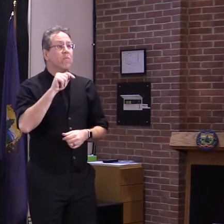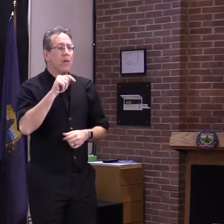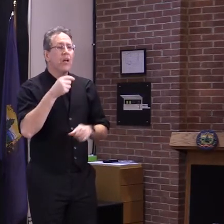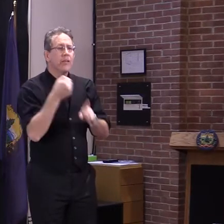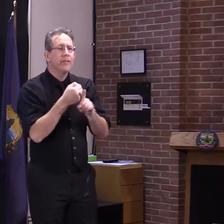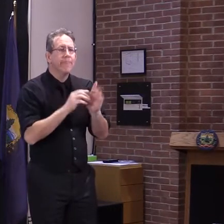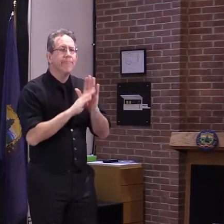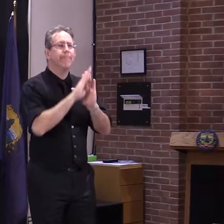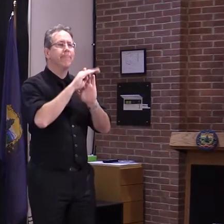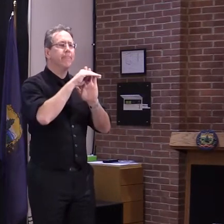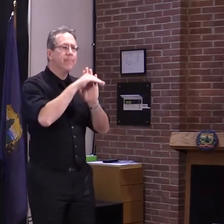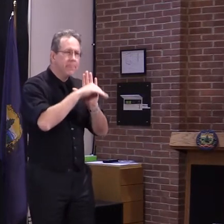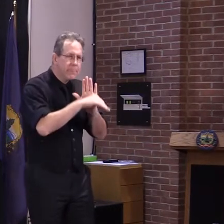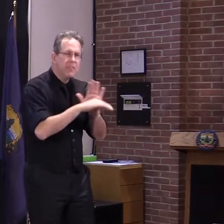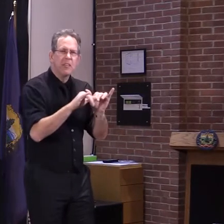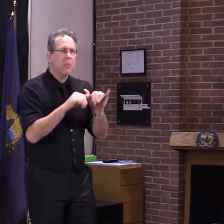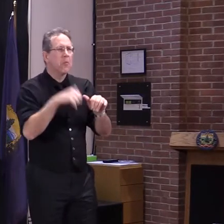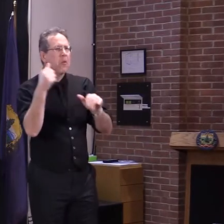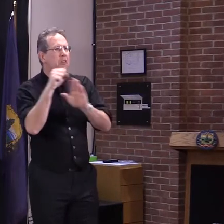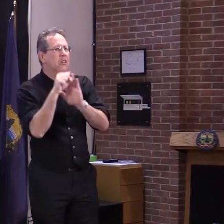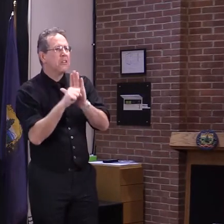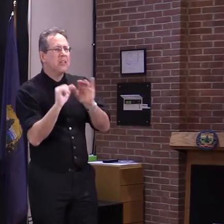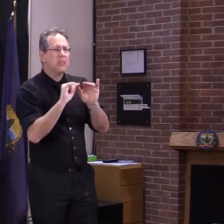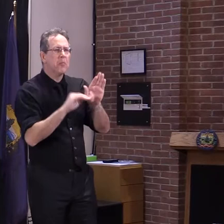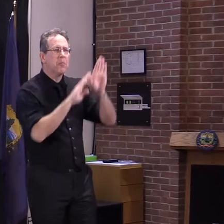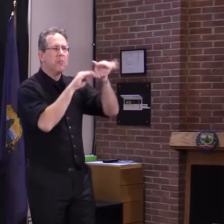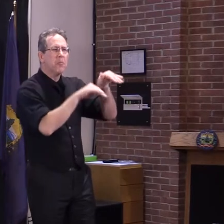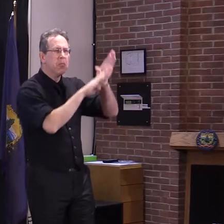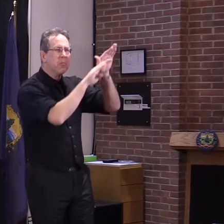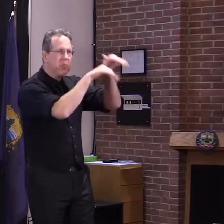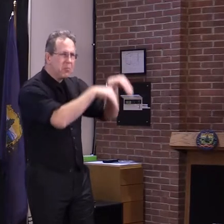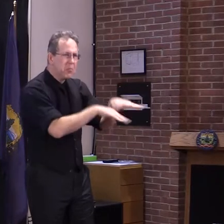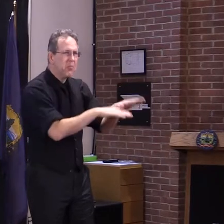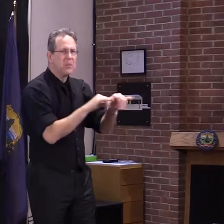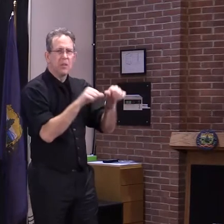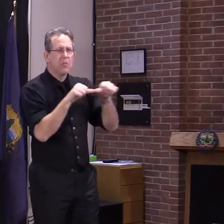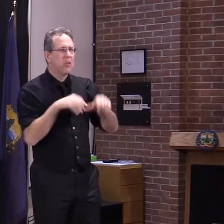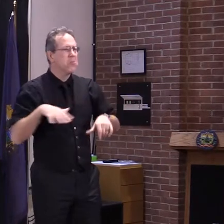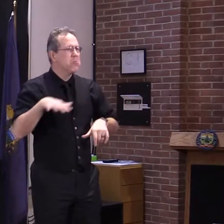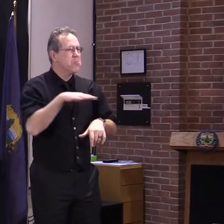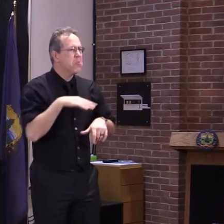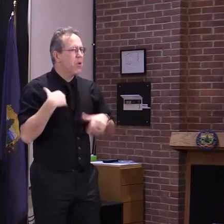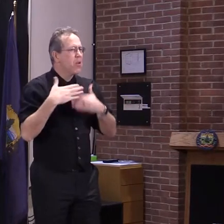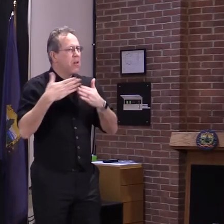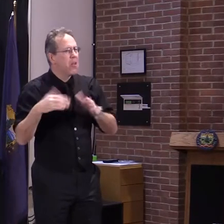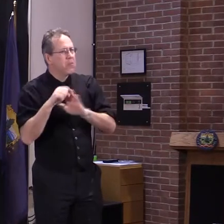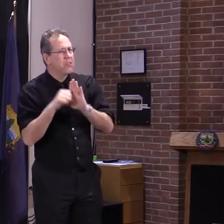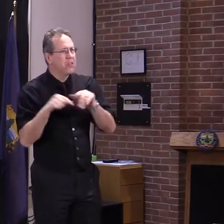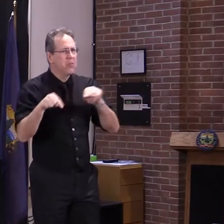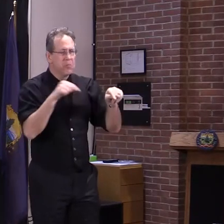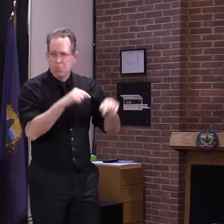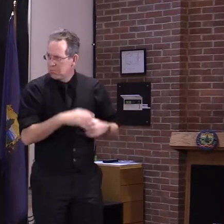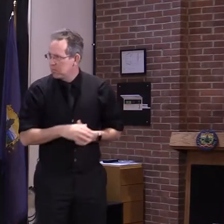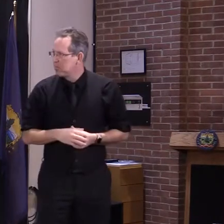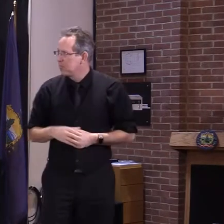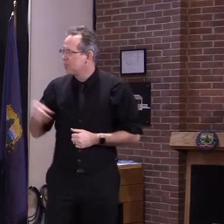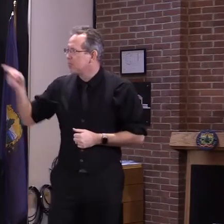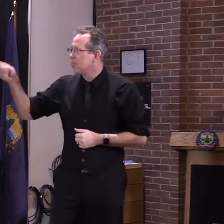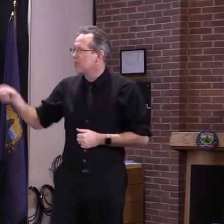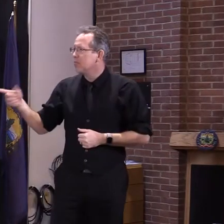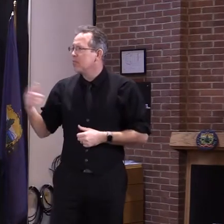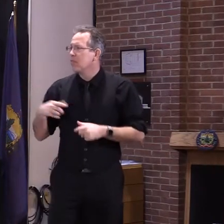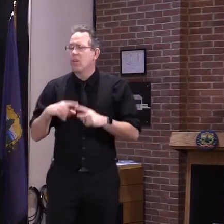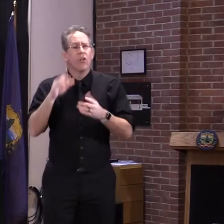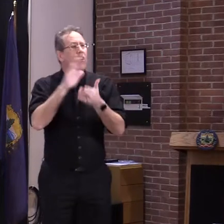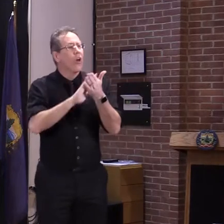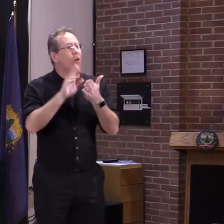decreases are pretty much in line with the rest of the states around us, which is certainly good news. Looking on college campuses, again, some improvement